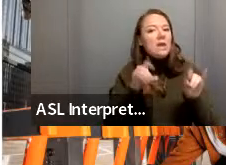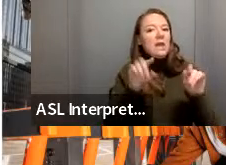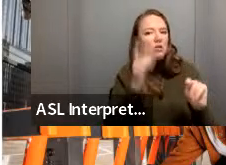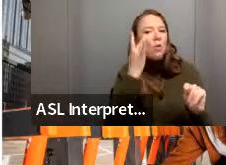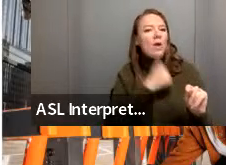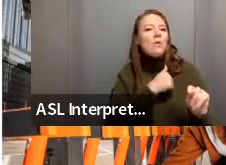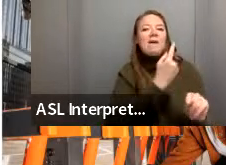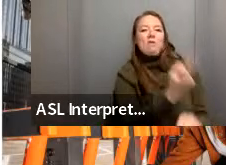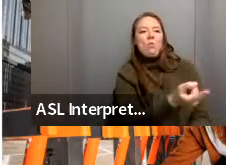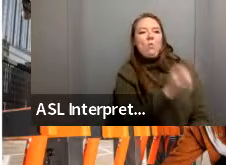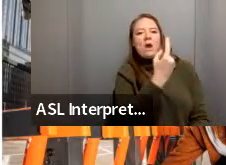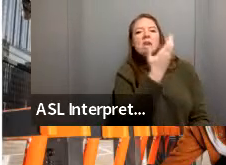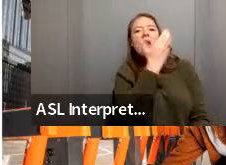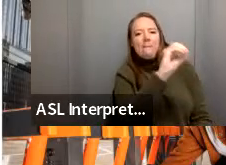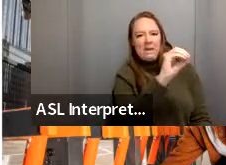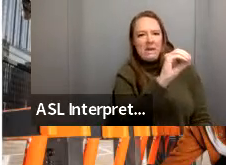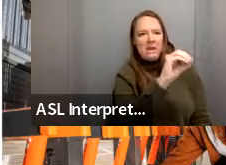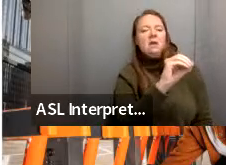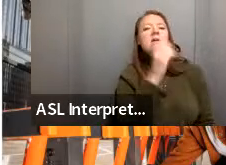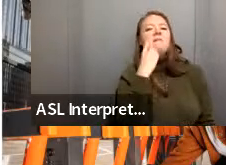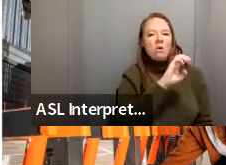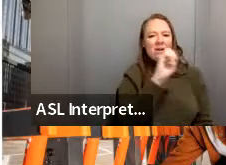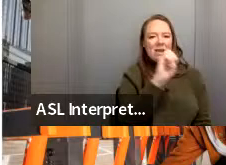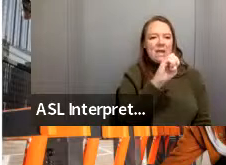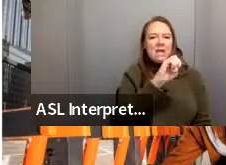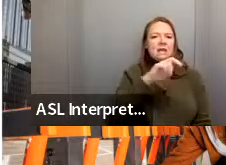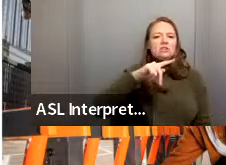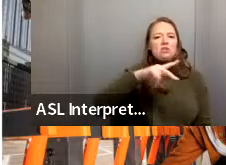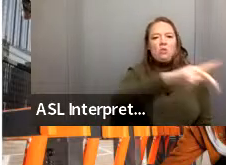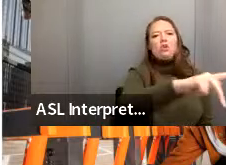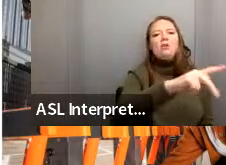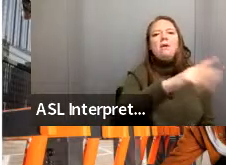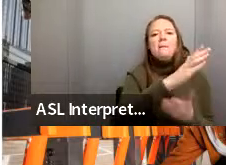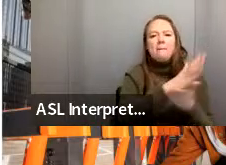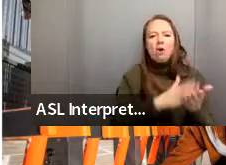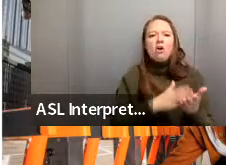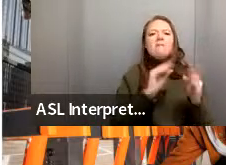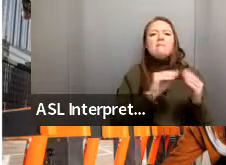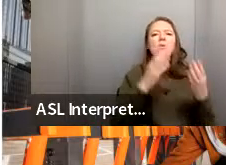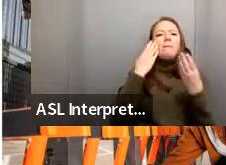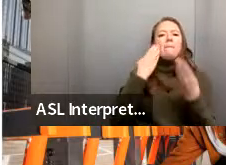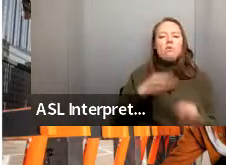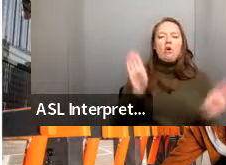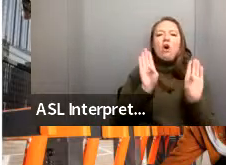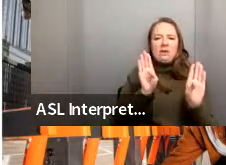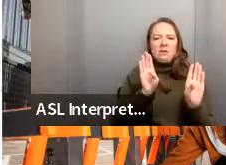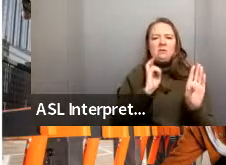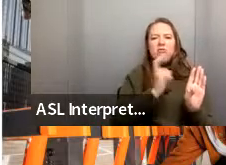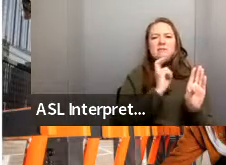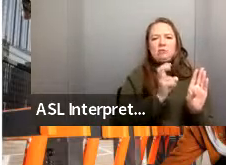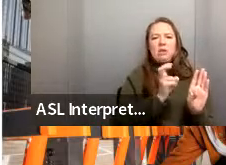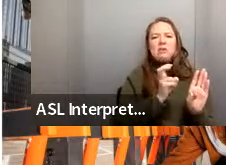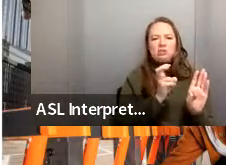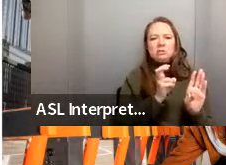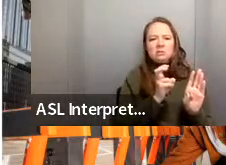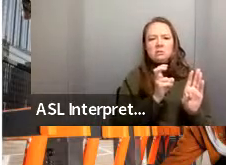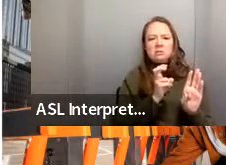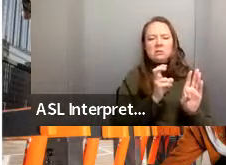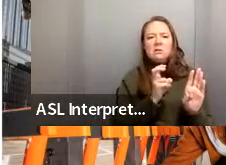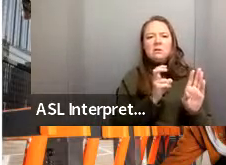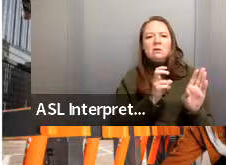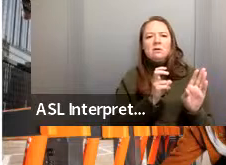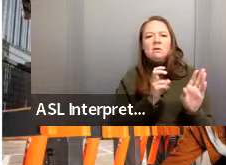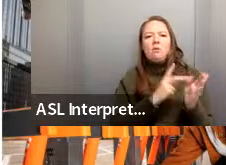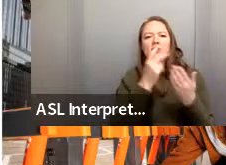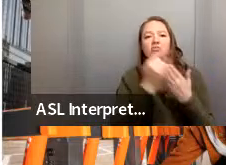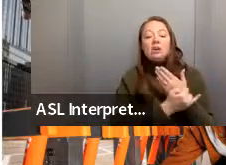e-scooter element of the broader Move PGH project, multi-mobility initiative. And I think I'll pass it off to Caroline for